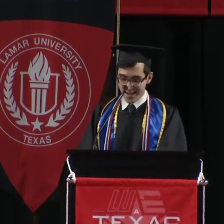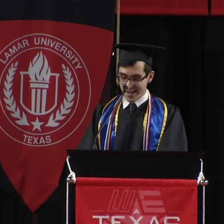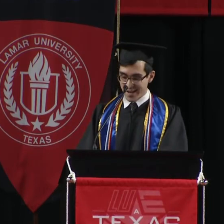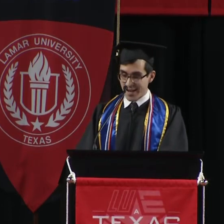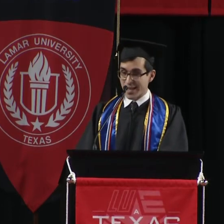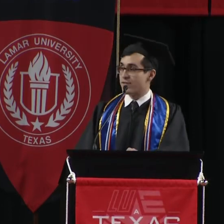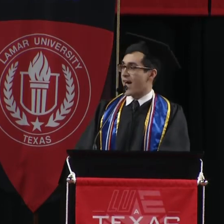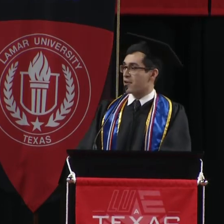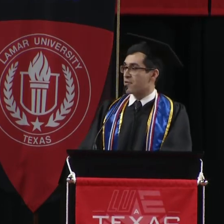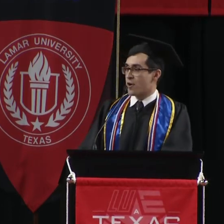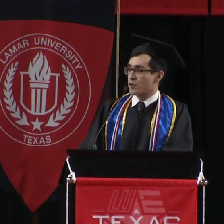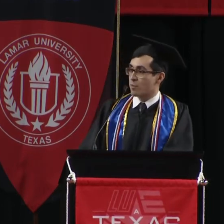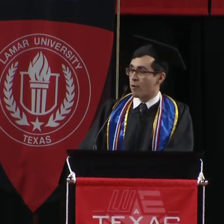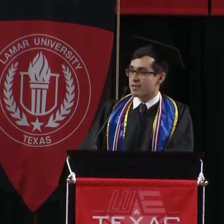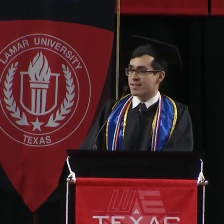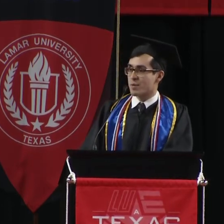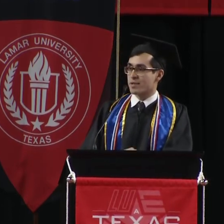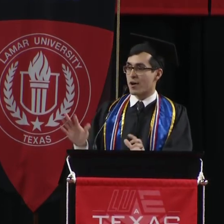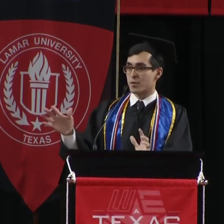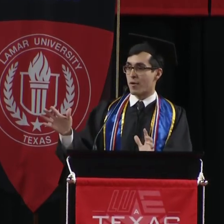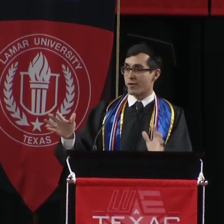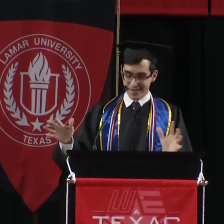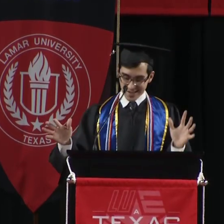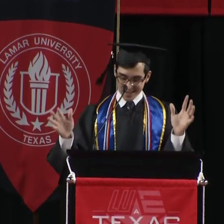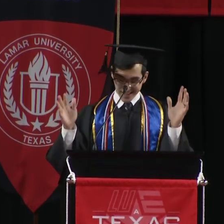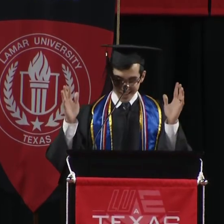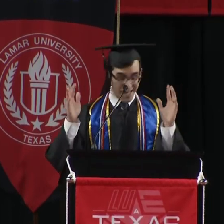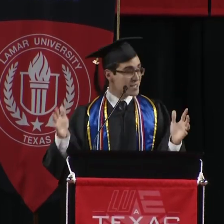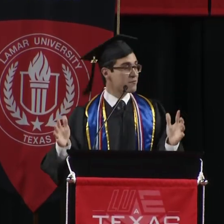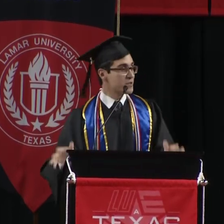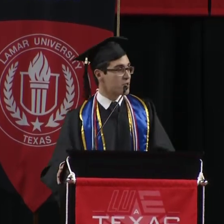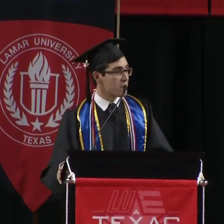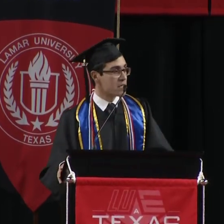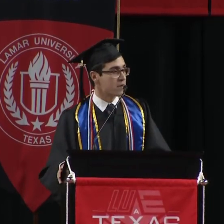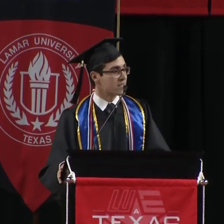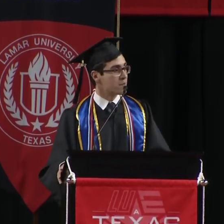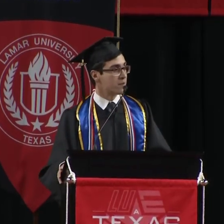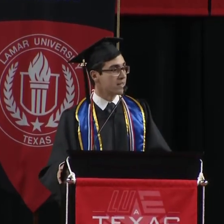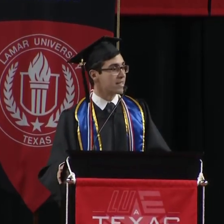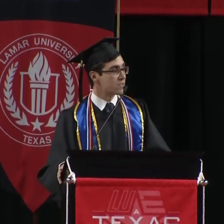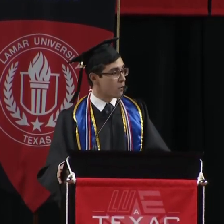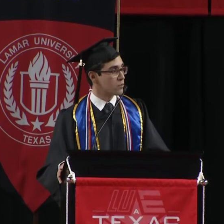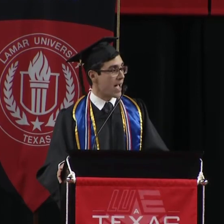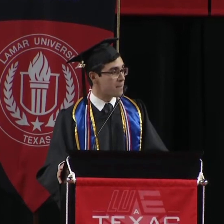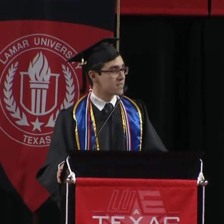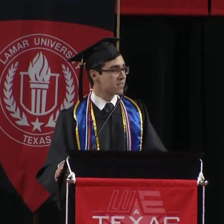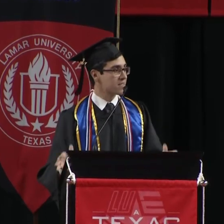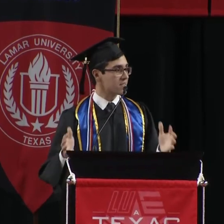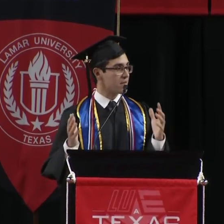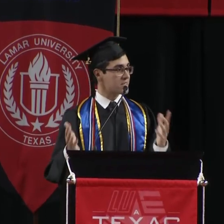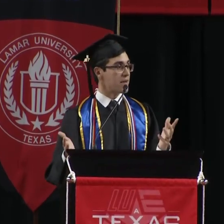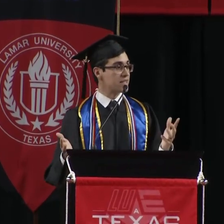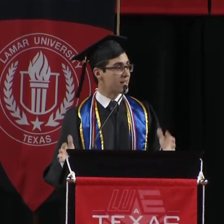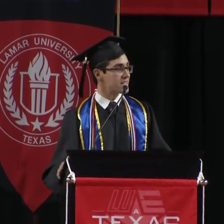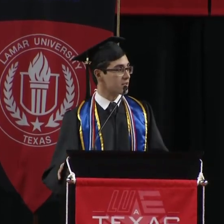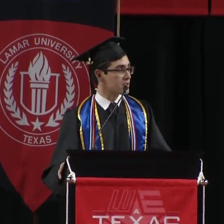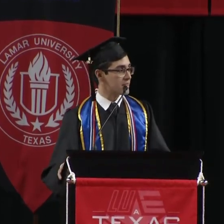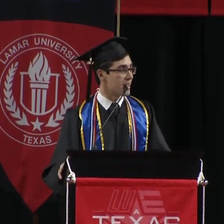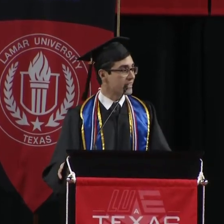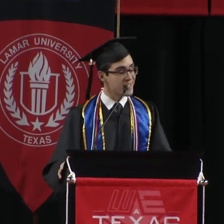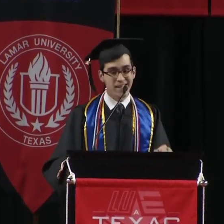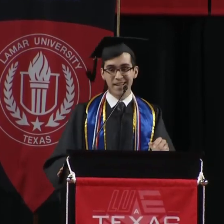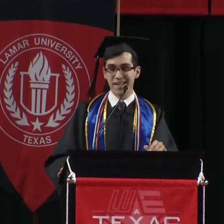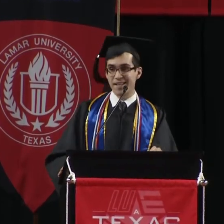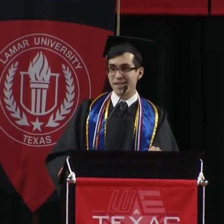awful. I don't know if Dr. Barnes is here, but Dr. Barnes, thank you for showing me what the complete and total absence of safety nets